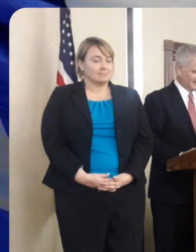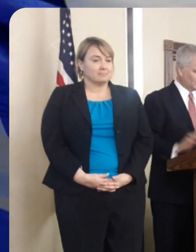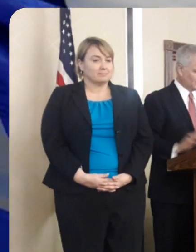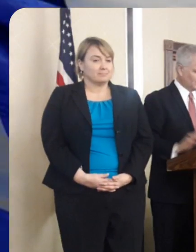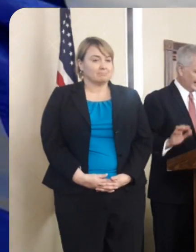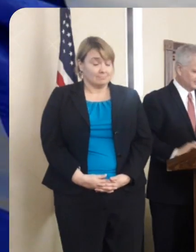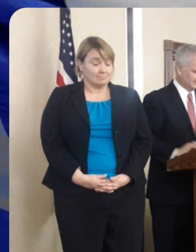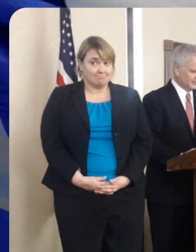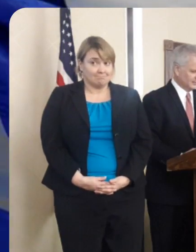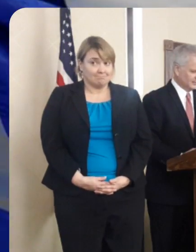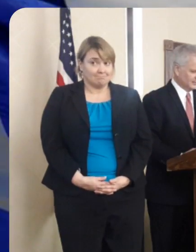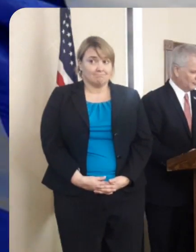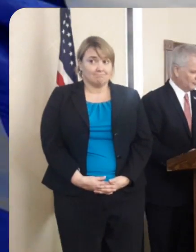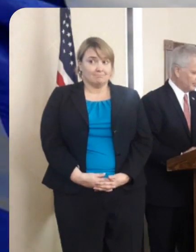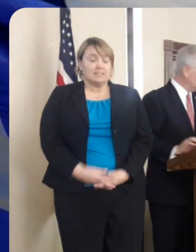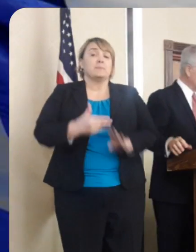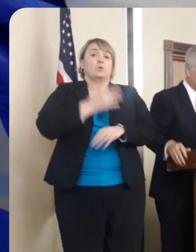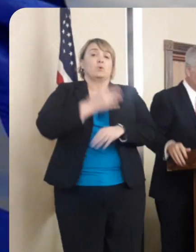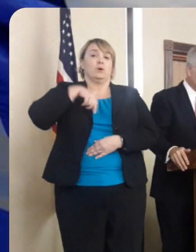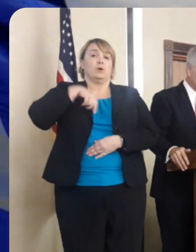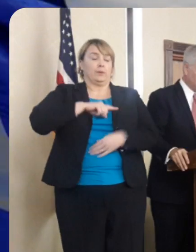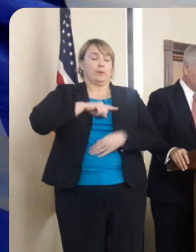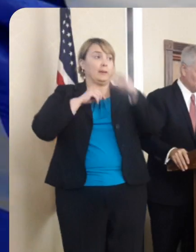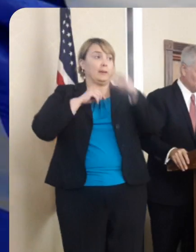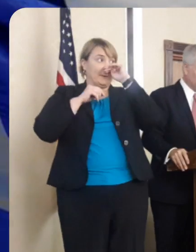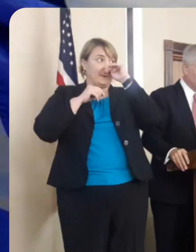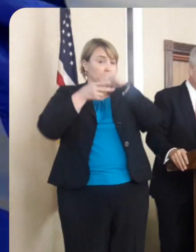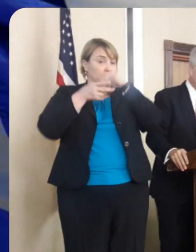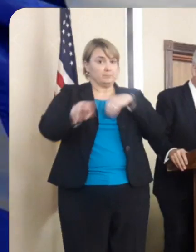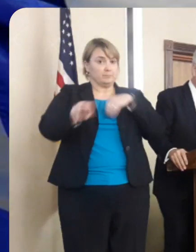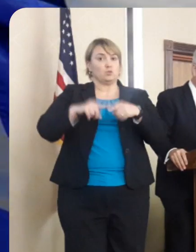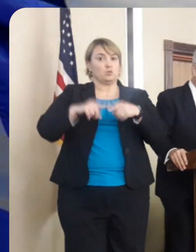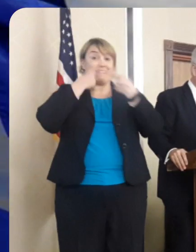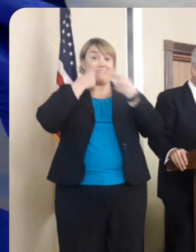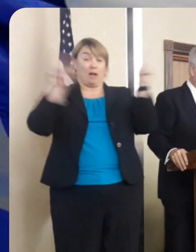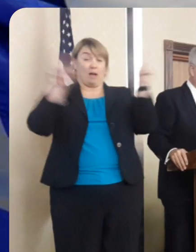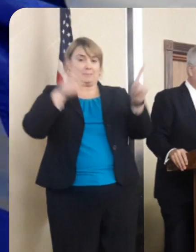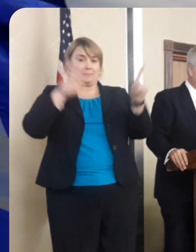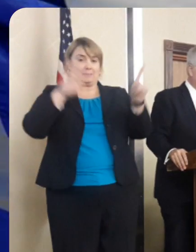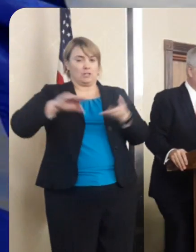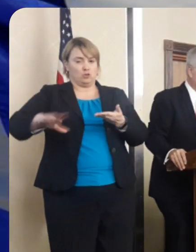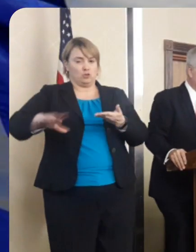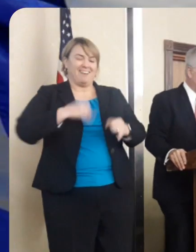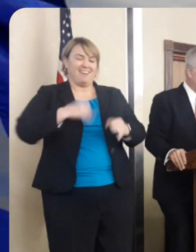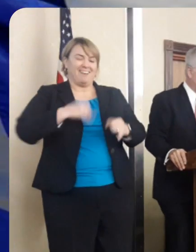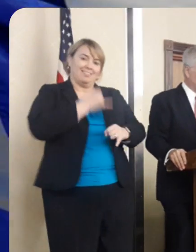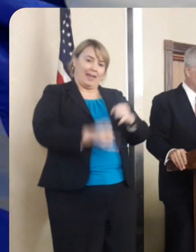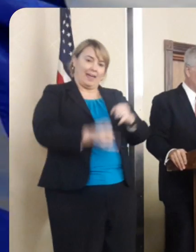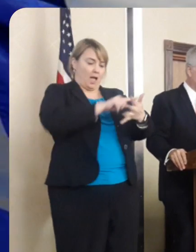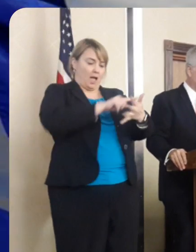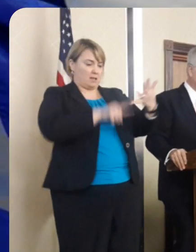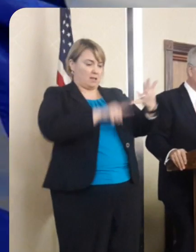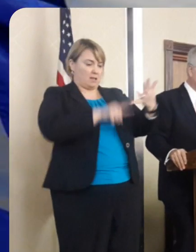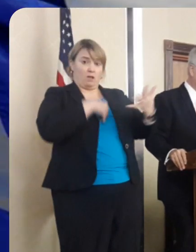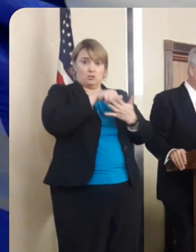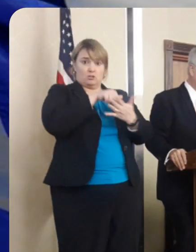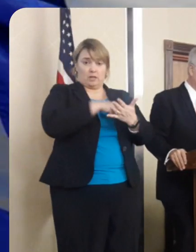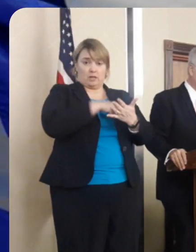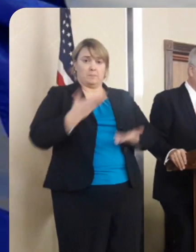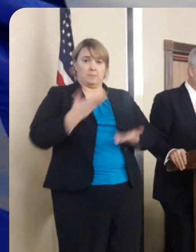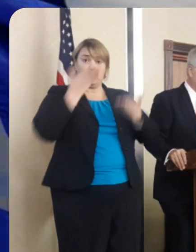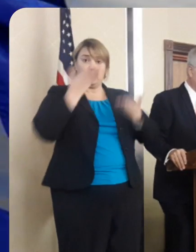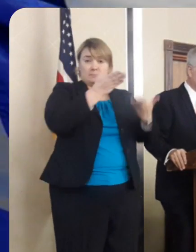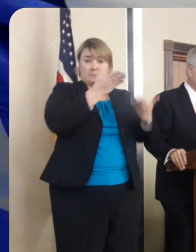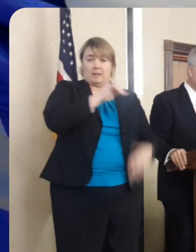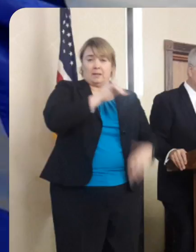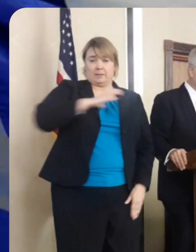Okay, before we move to announcements and adjournment, the last item on the agenda was requested by the committee woman from SC22.